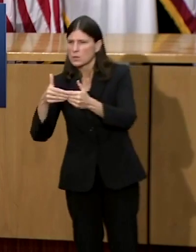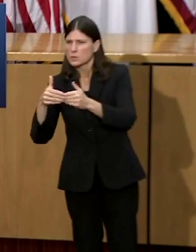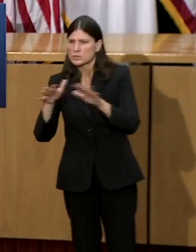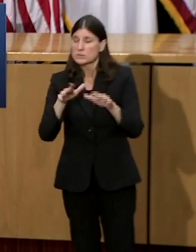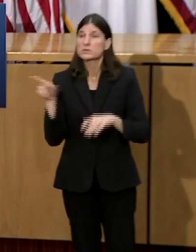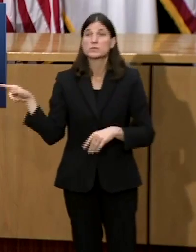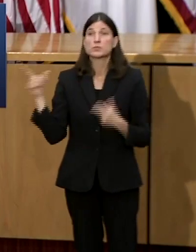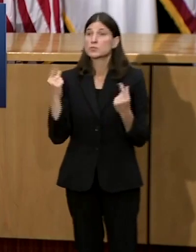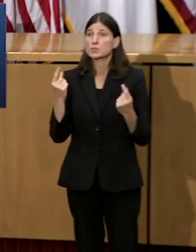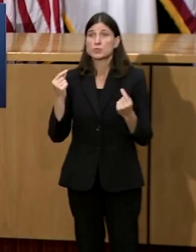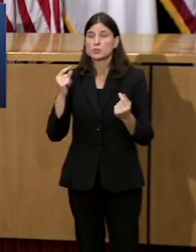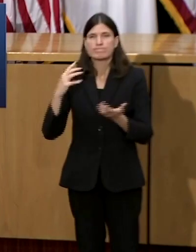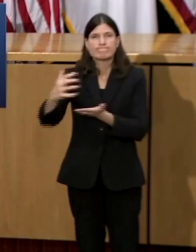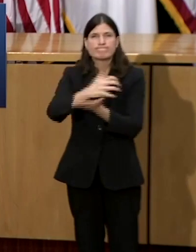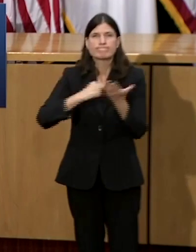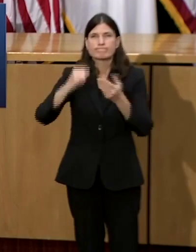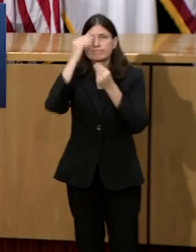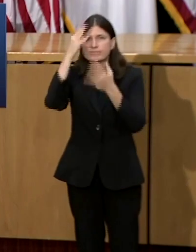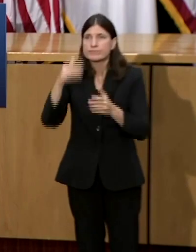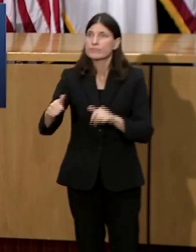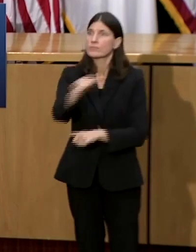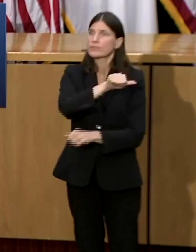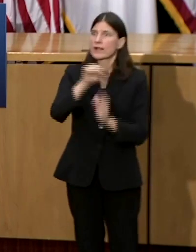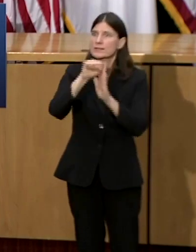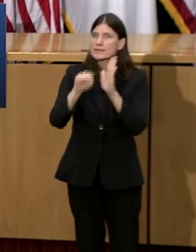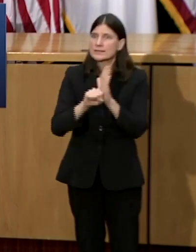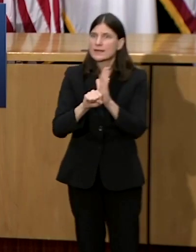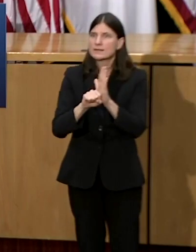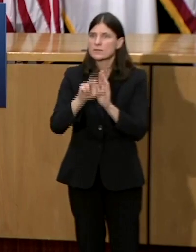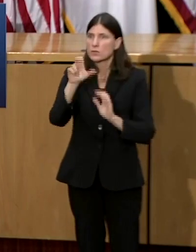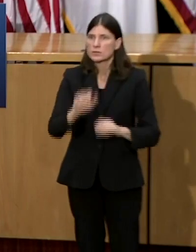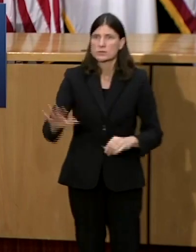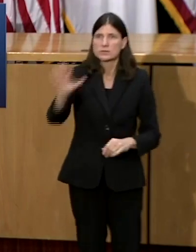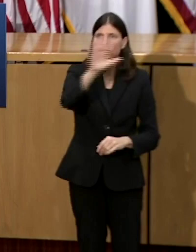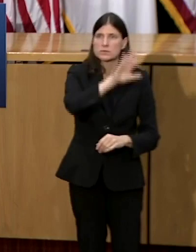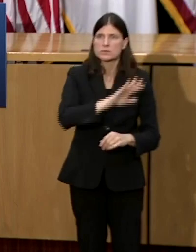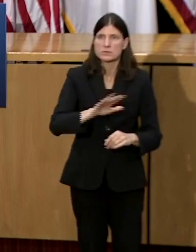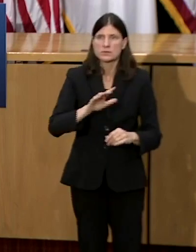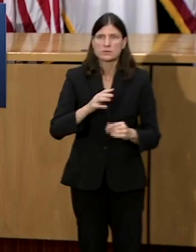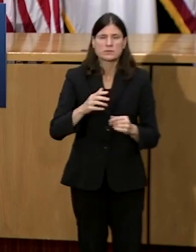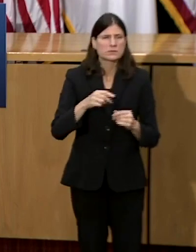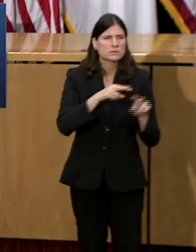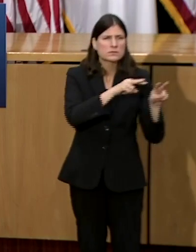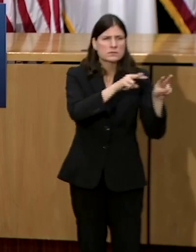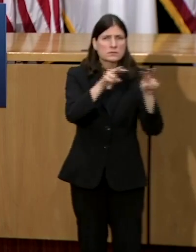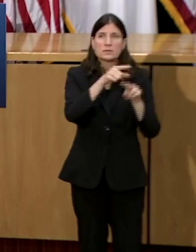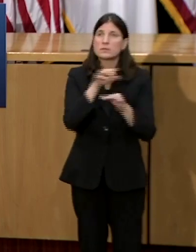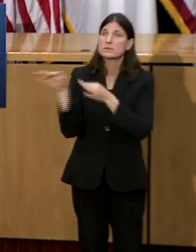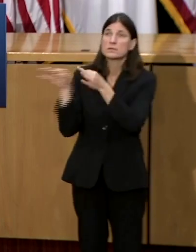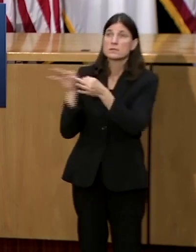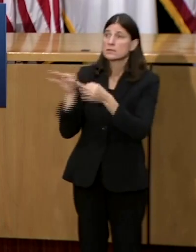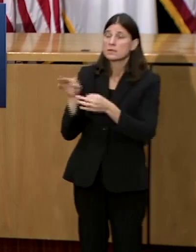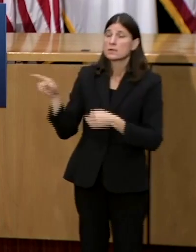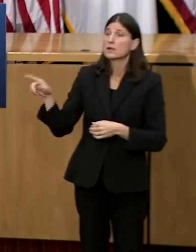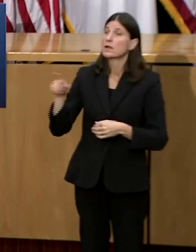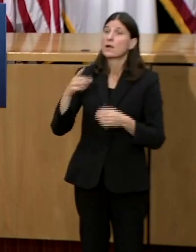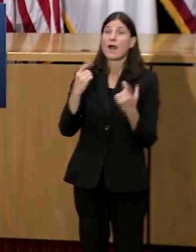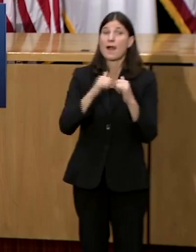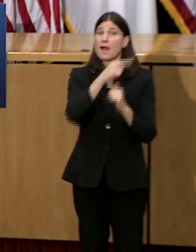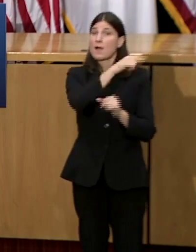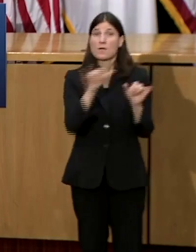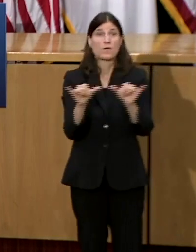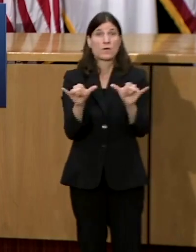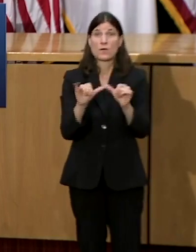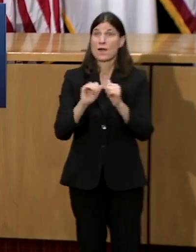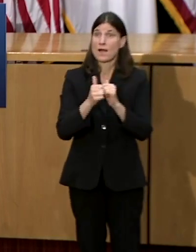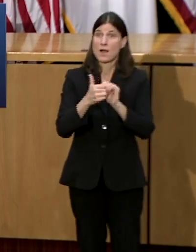factor versus only cases per 100,000. We've spent time reviewing what other states use as metrics, as well as what is available